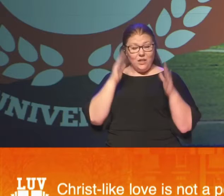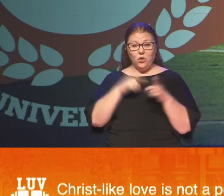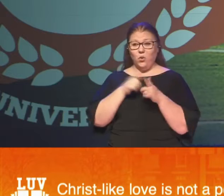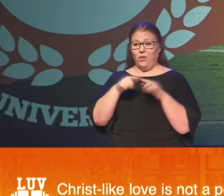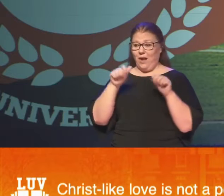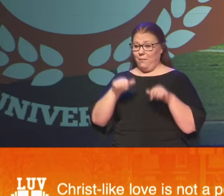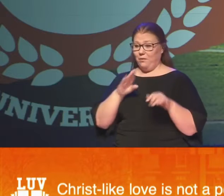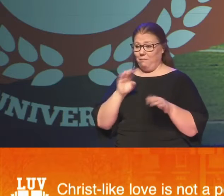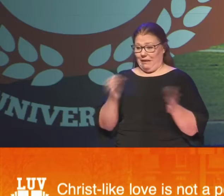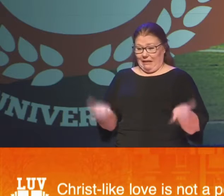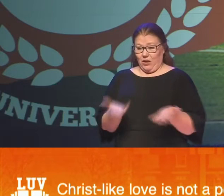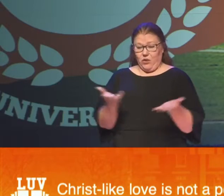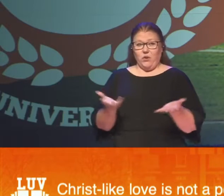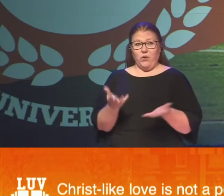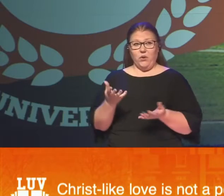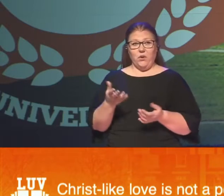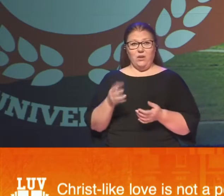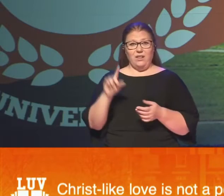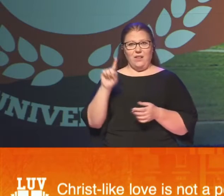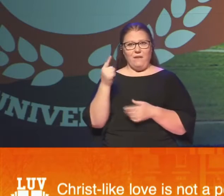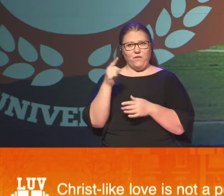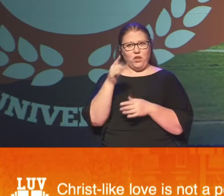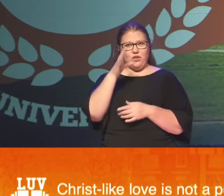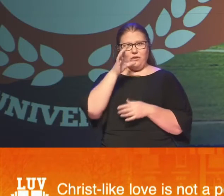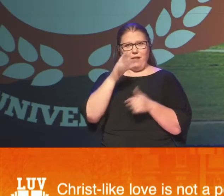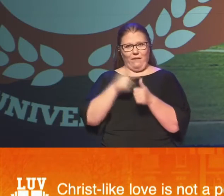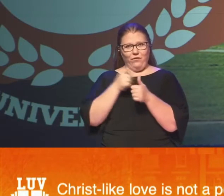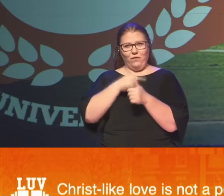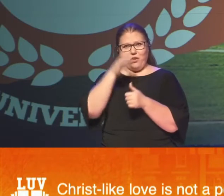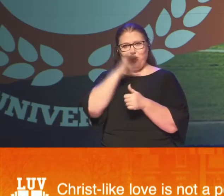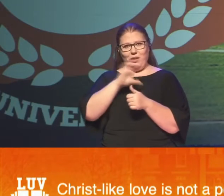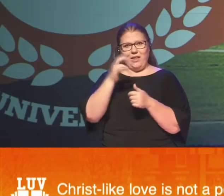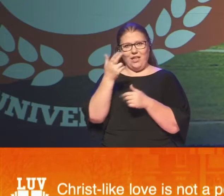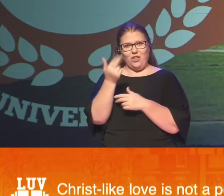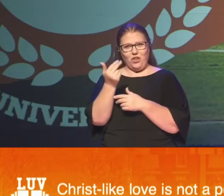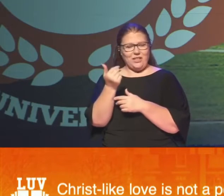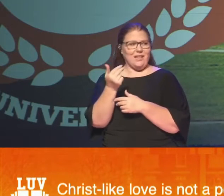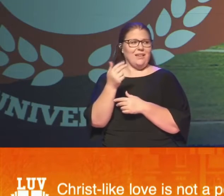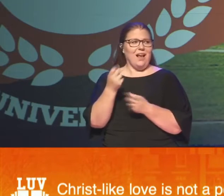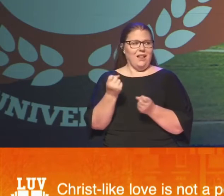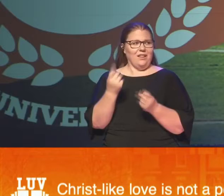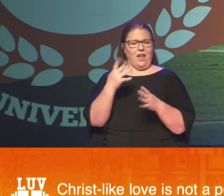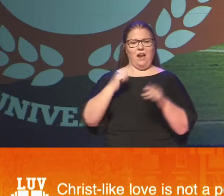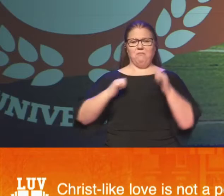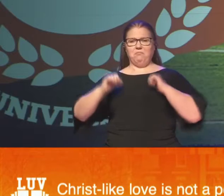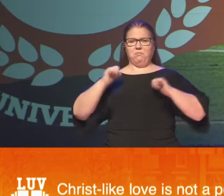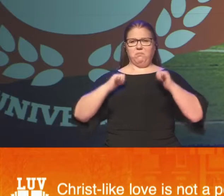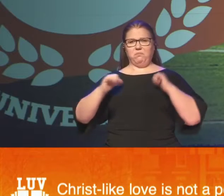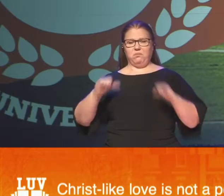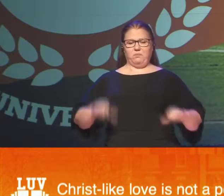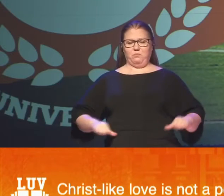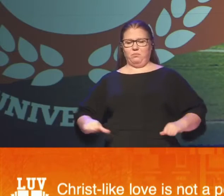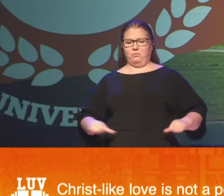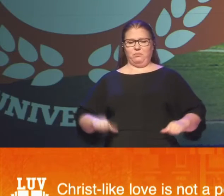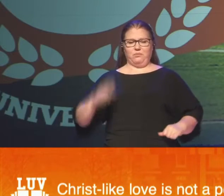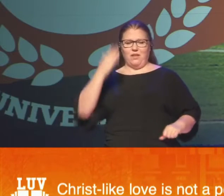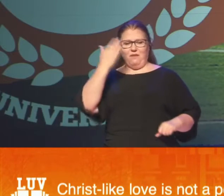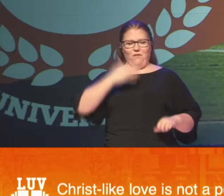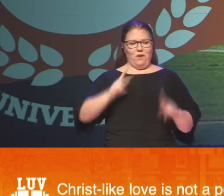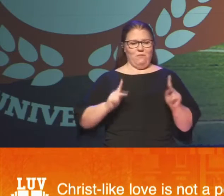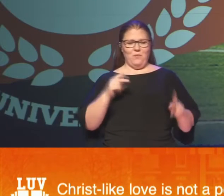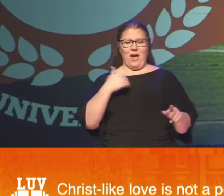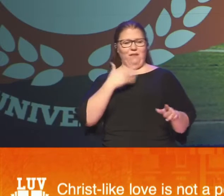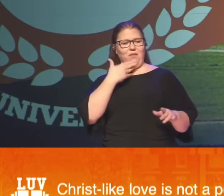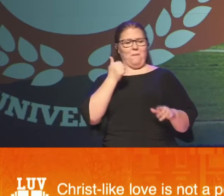be here around 1 Corinthians 13, there was a lot of that taking place, a lot of performance art. Getting in front of people, having the best